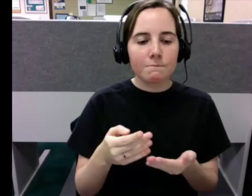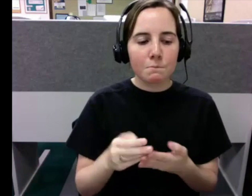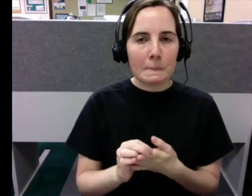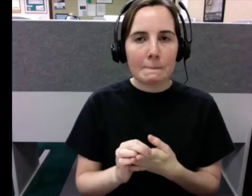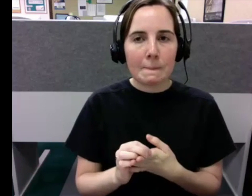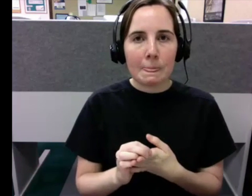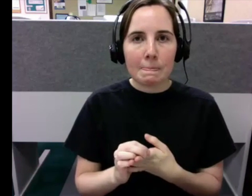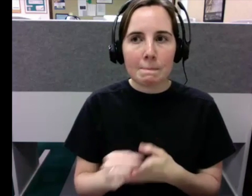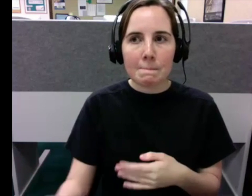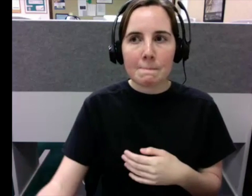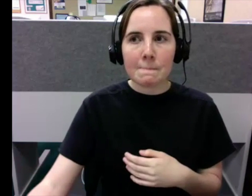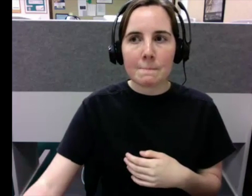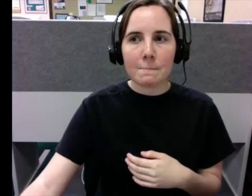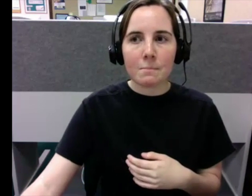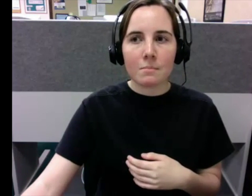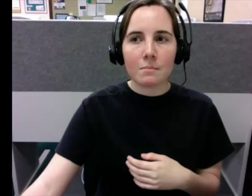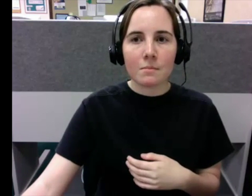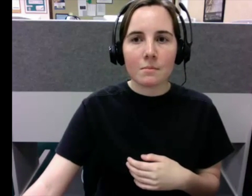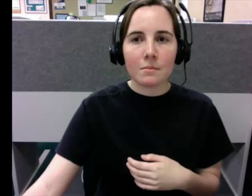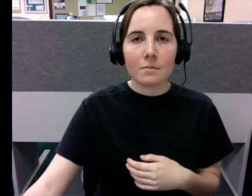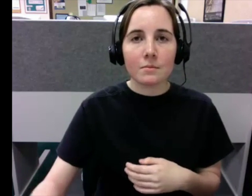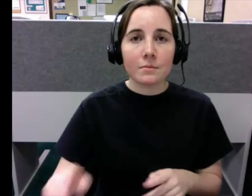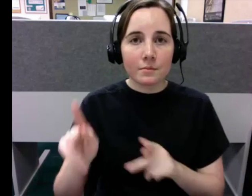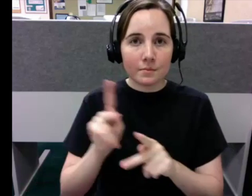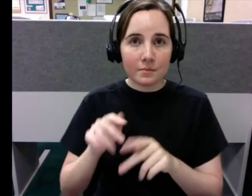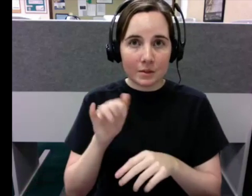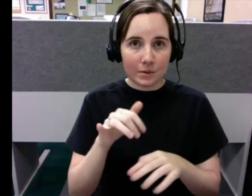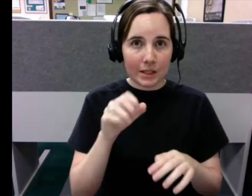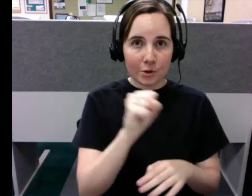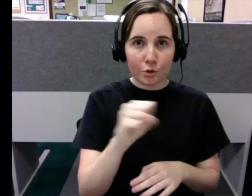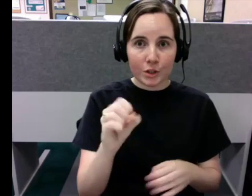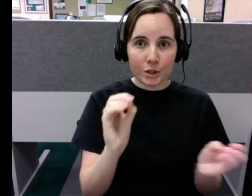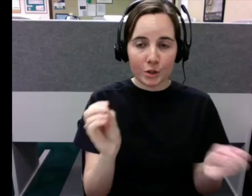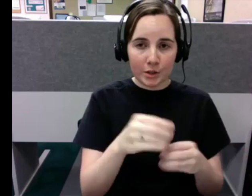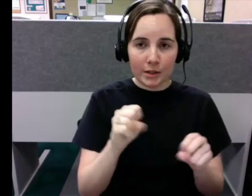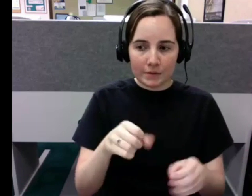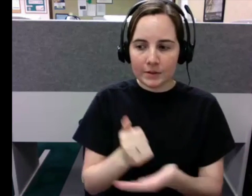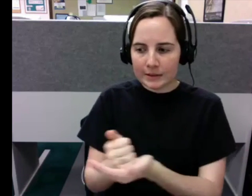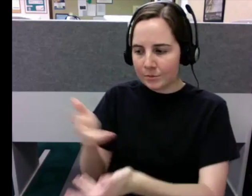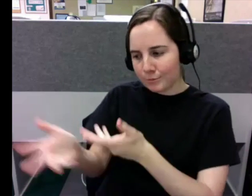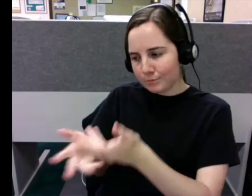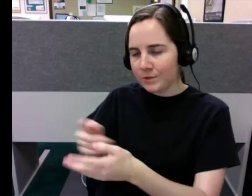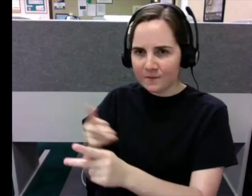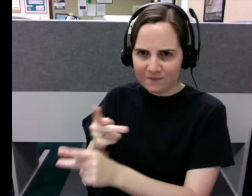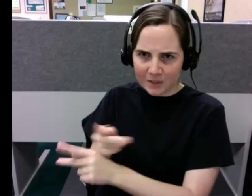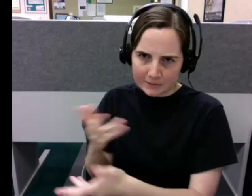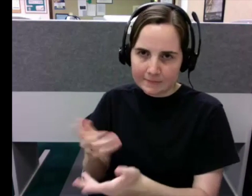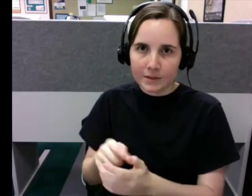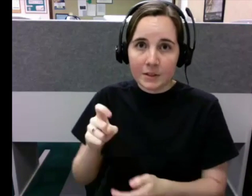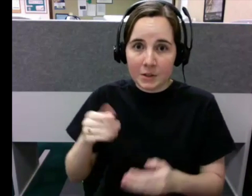The people in the Social Security office can help you get whatever is needed. Please bring your Social Security